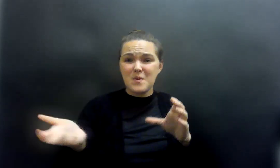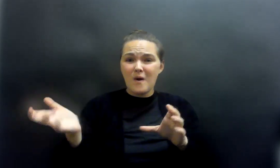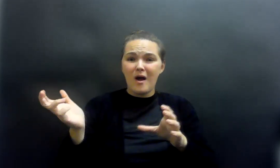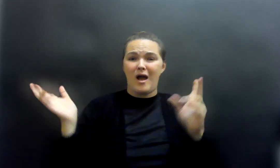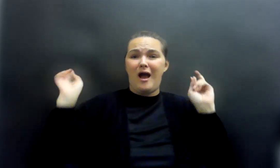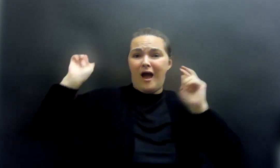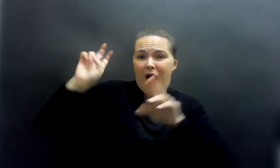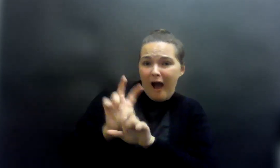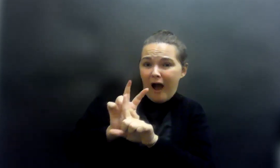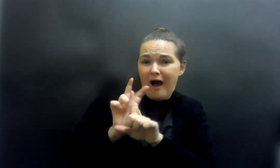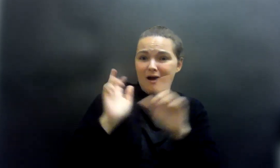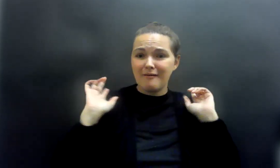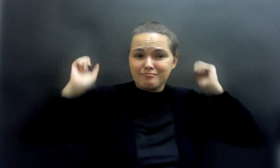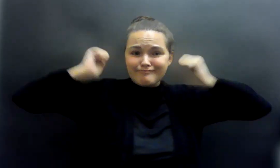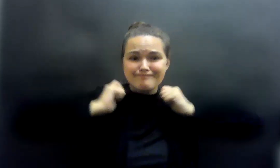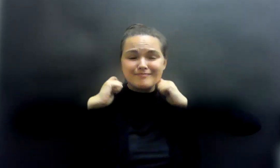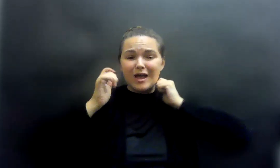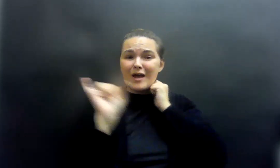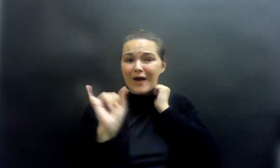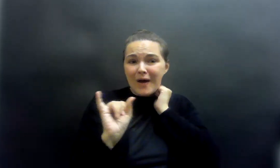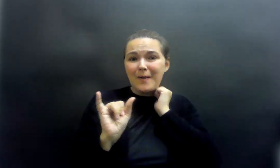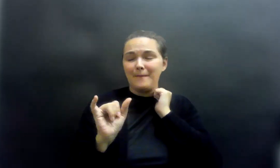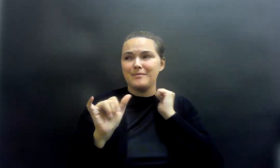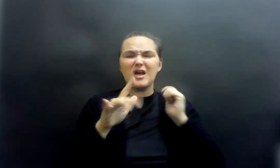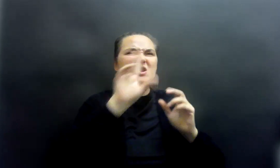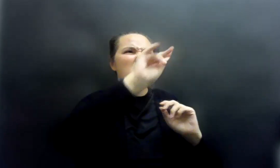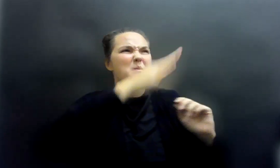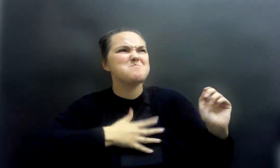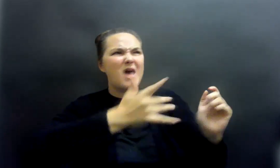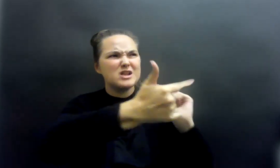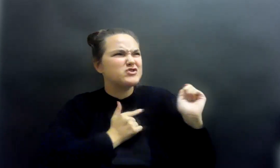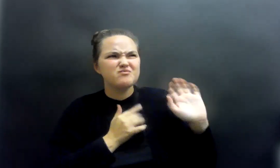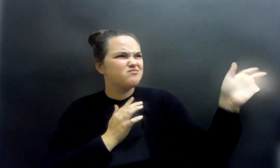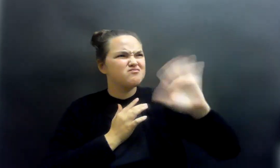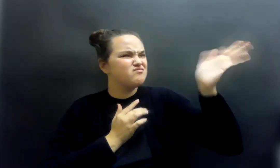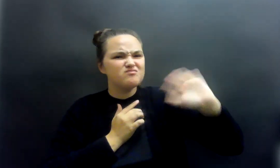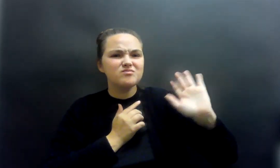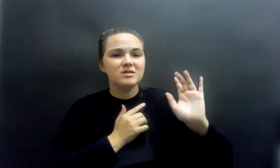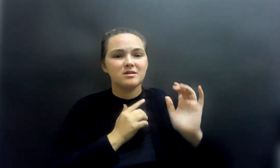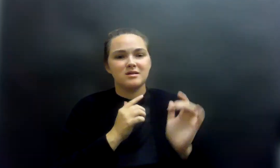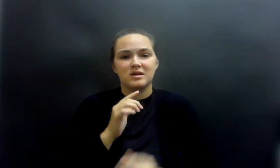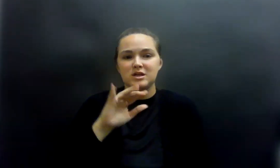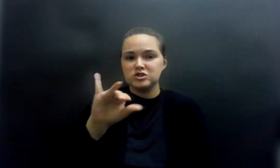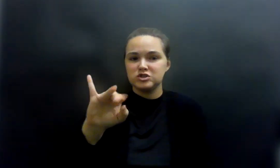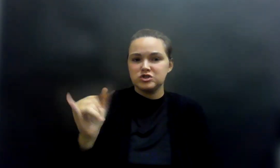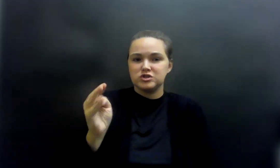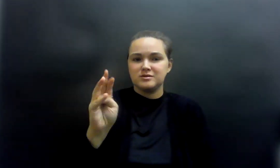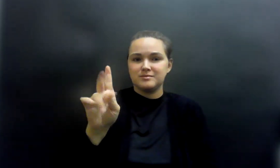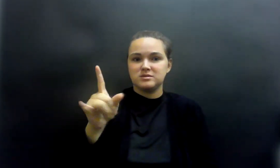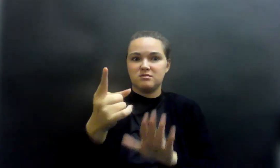I want to piggyback too. No, it's my turn. James backed up against the refrigerator and